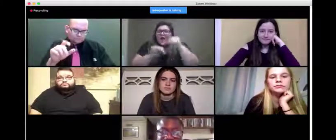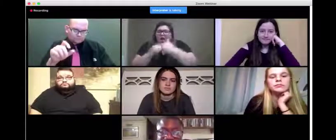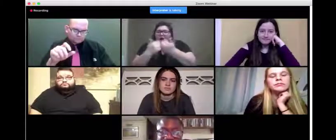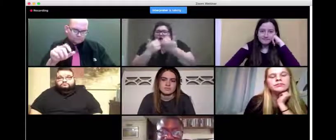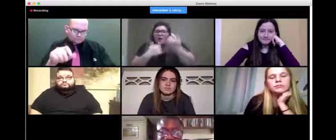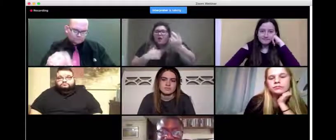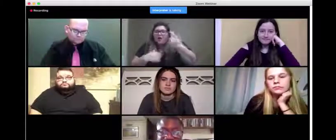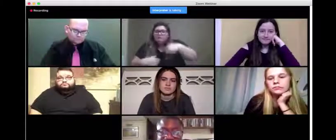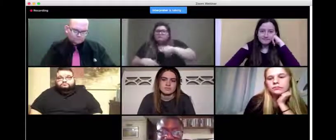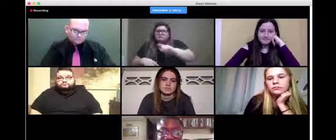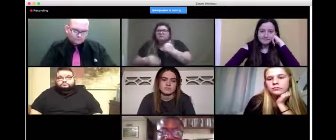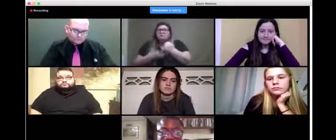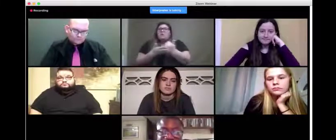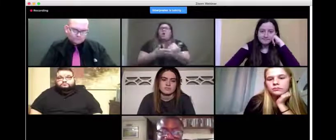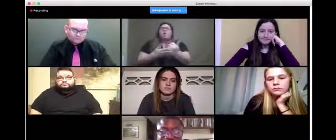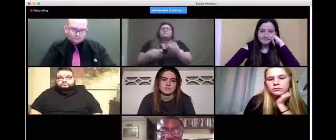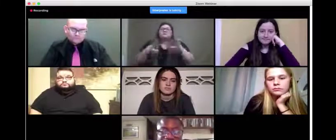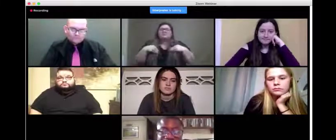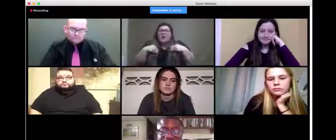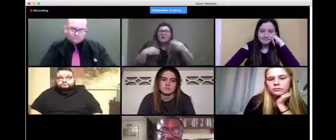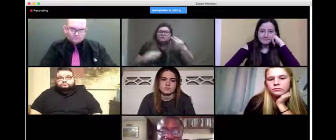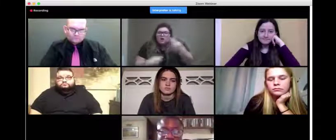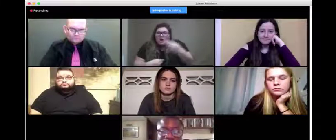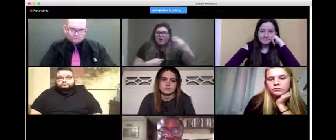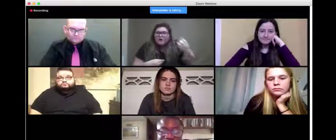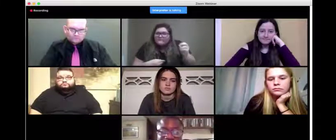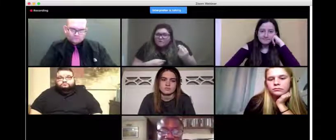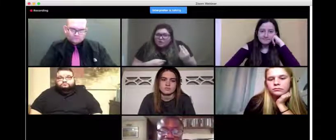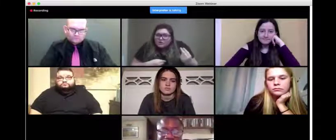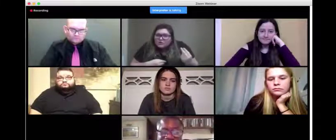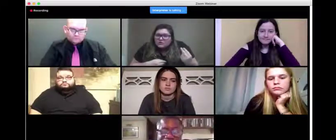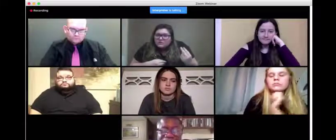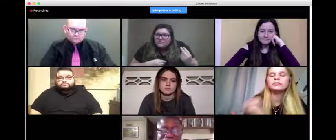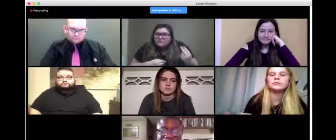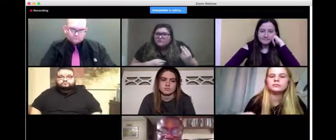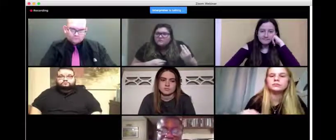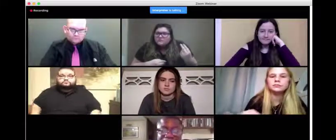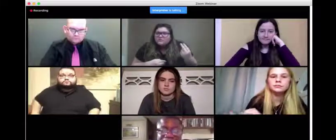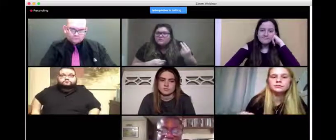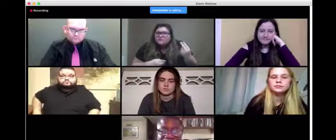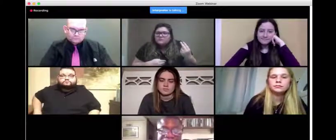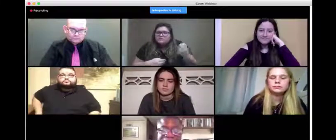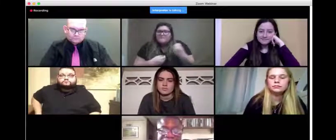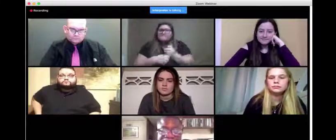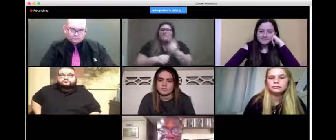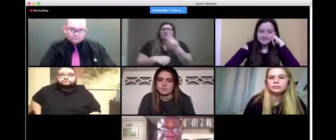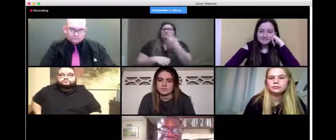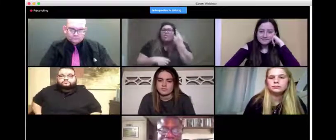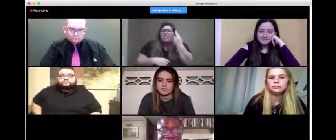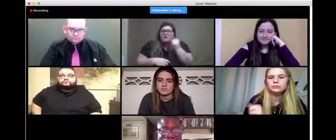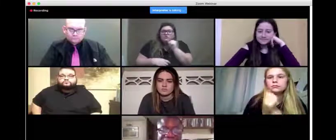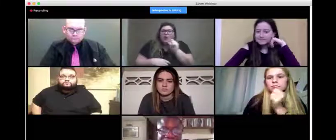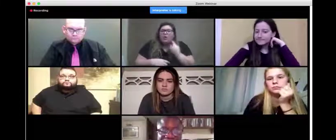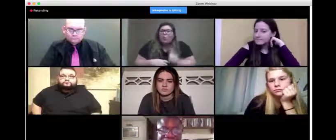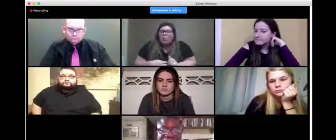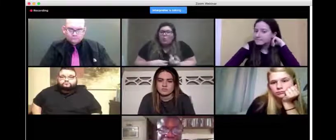hearing to make them realize they're not alone. I'd like to comment on that.